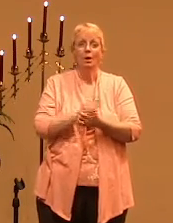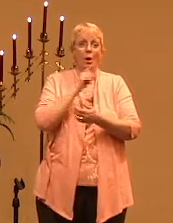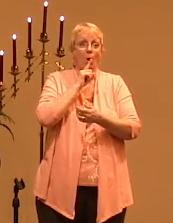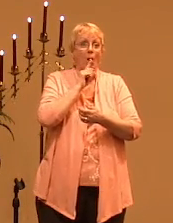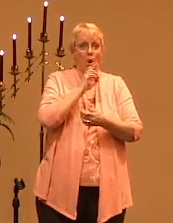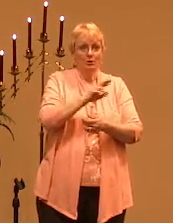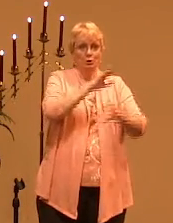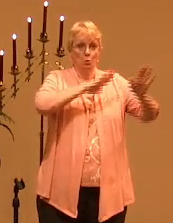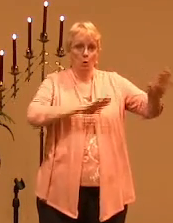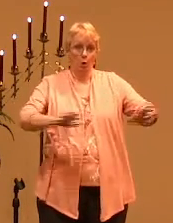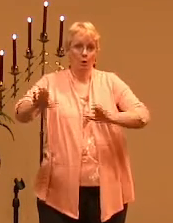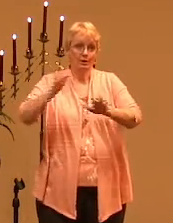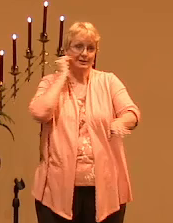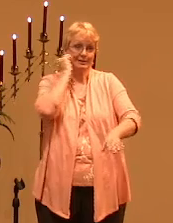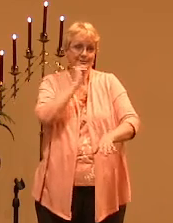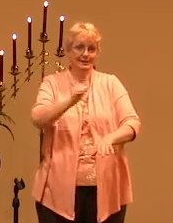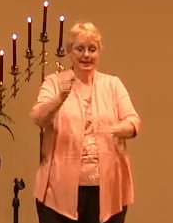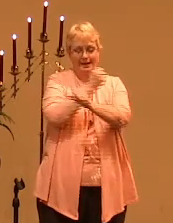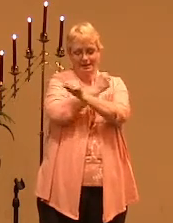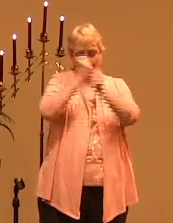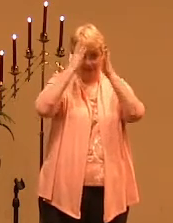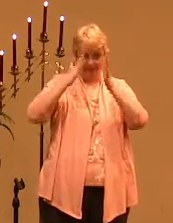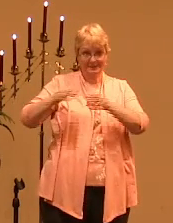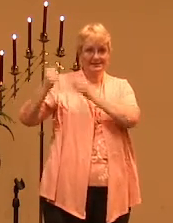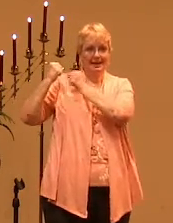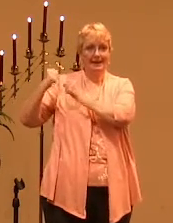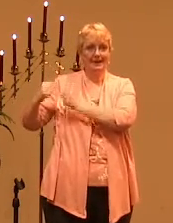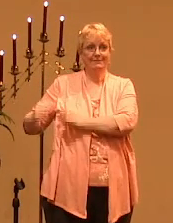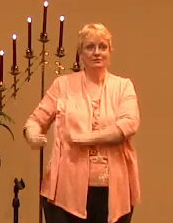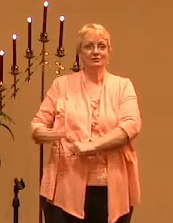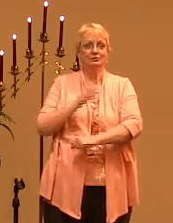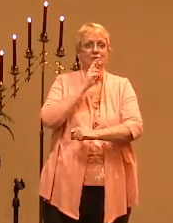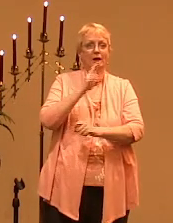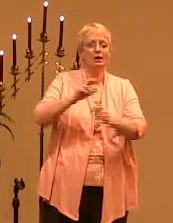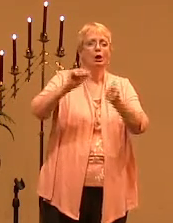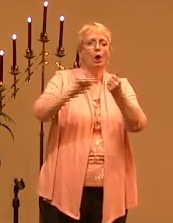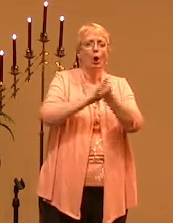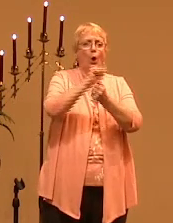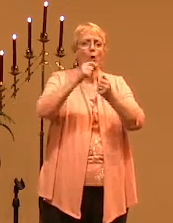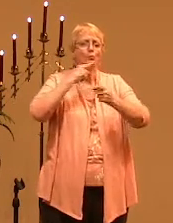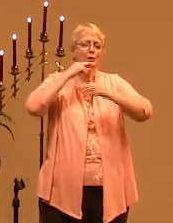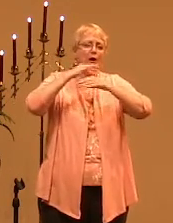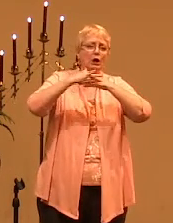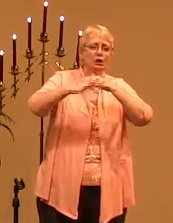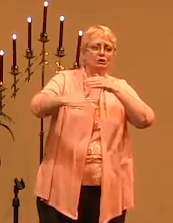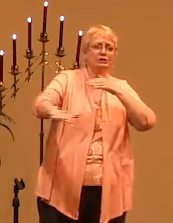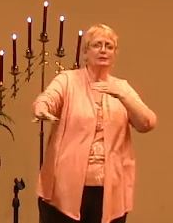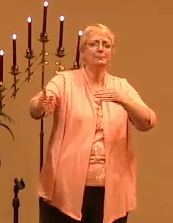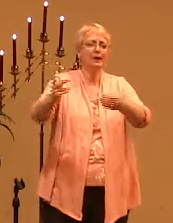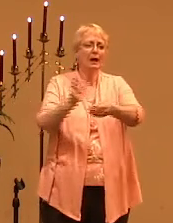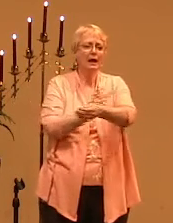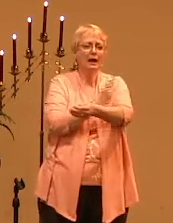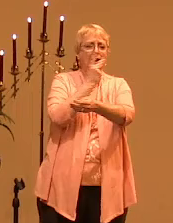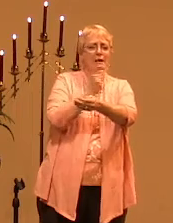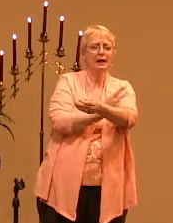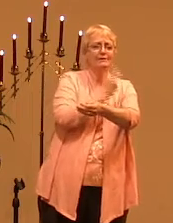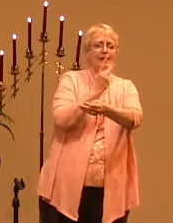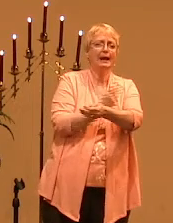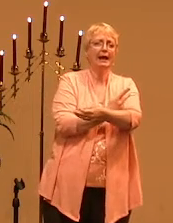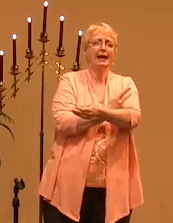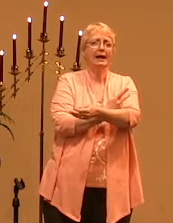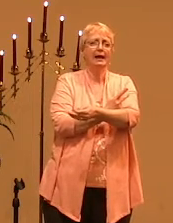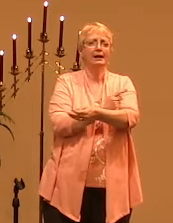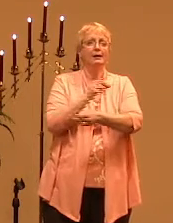Lamb? Are you walking daily by the Savior's side? Are you washed in the blood of